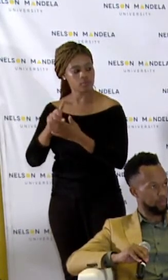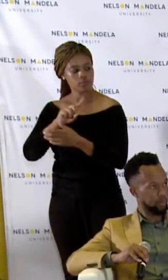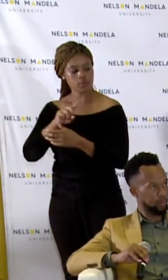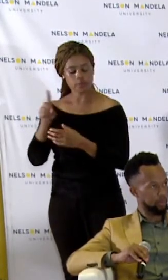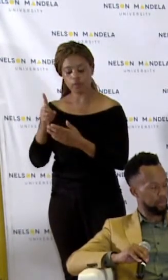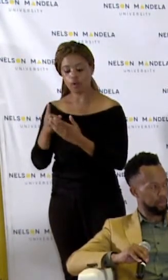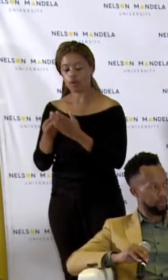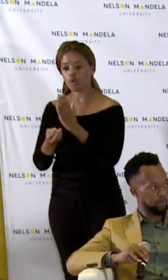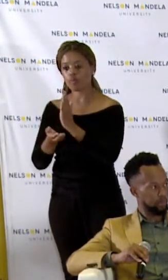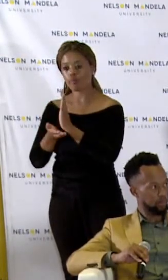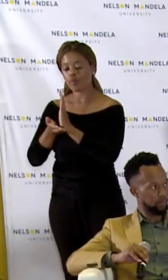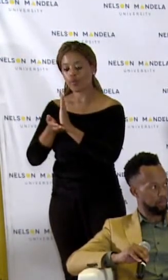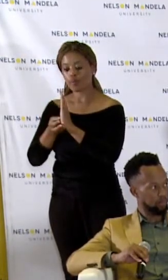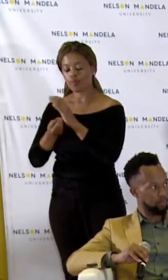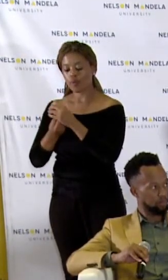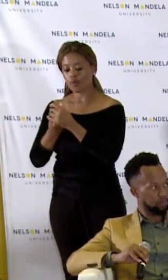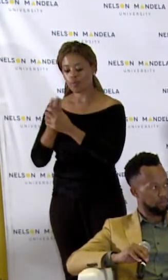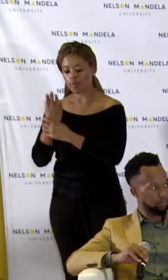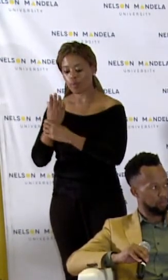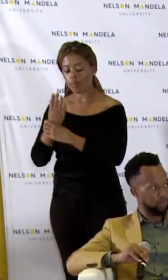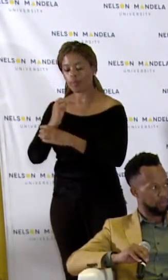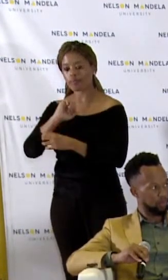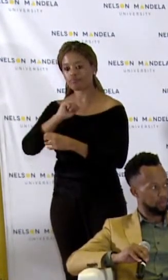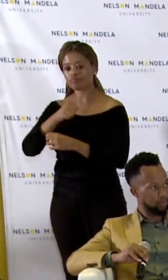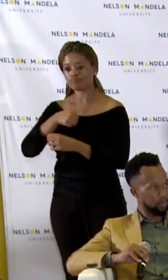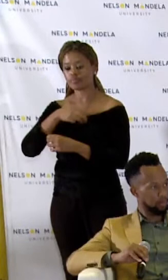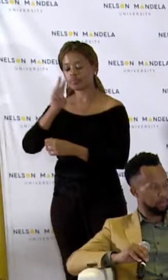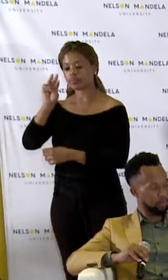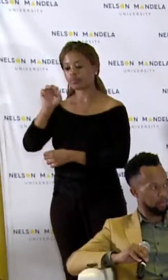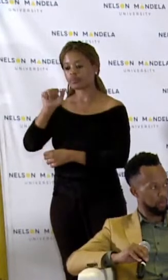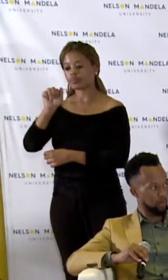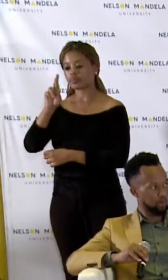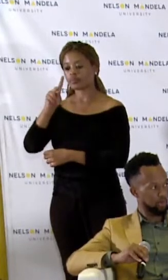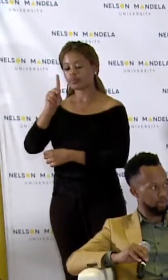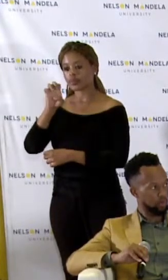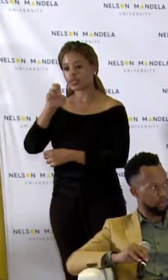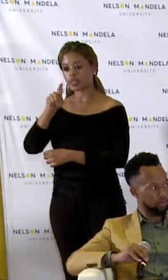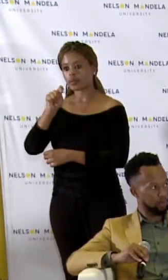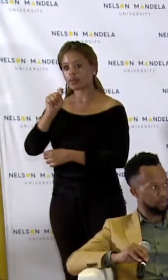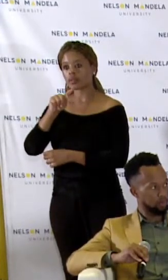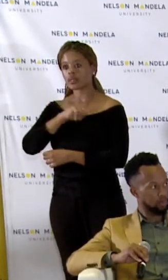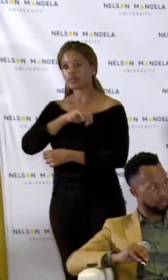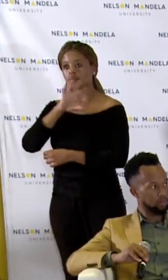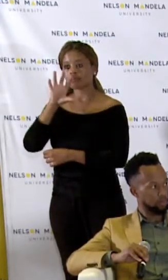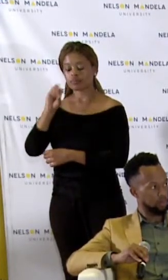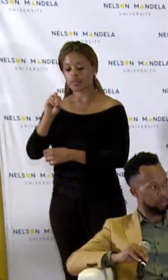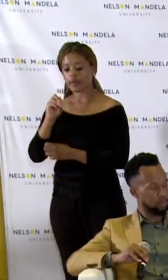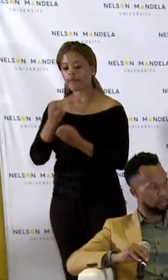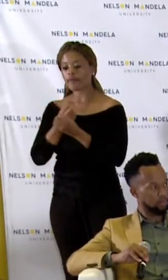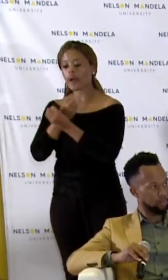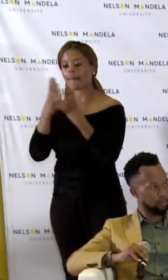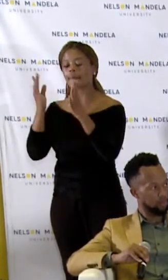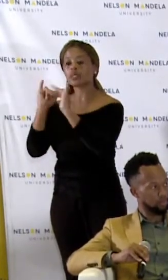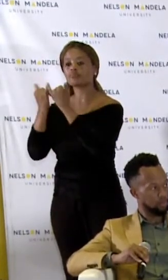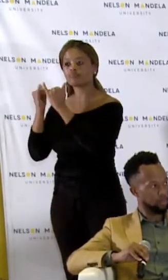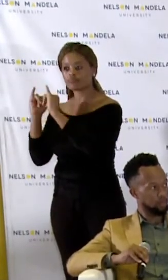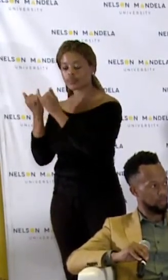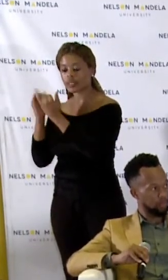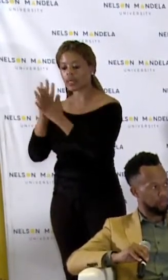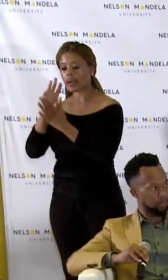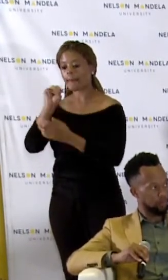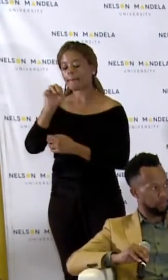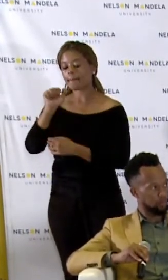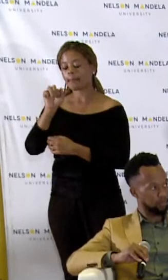the growth of tech in our market, because it has potential for many industries and for many